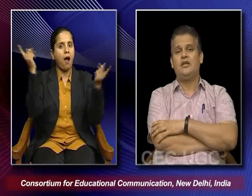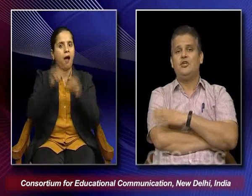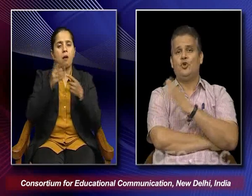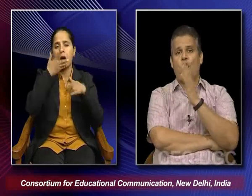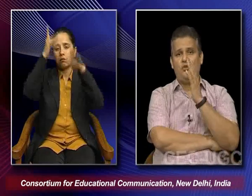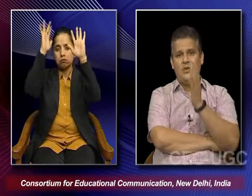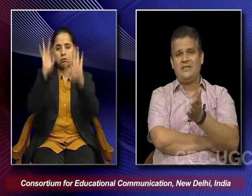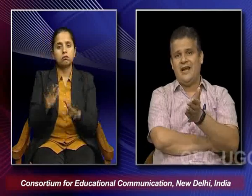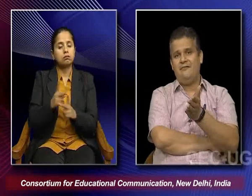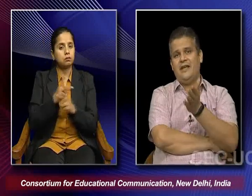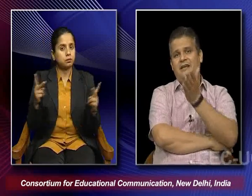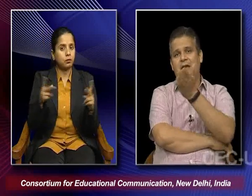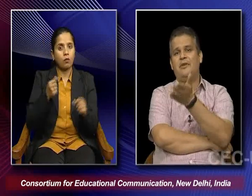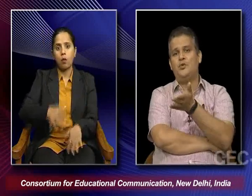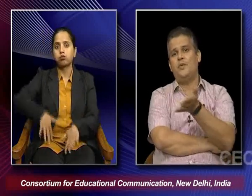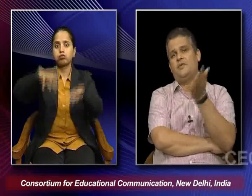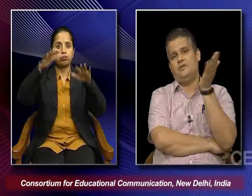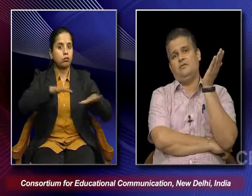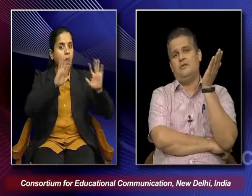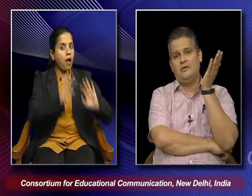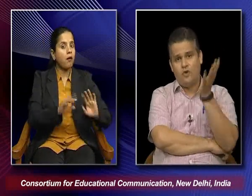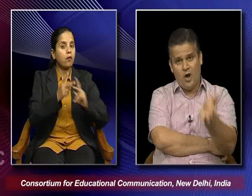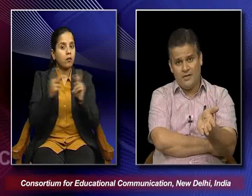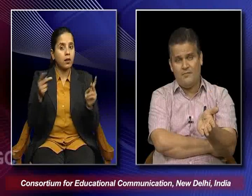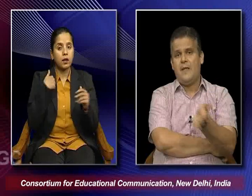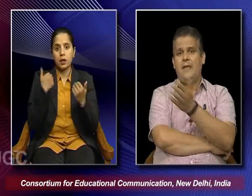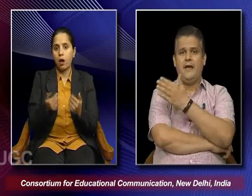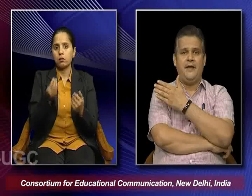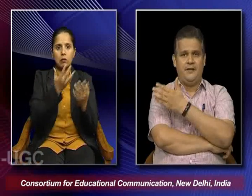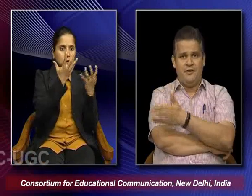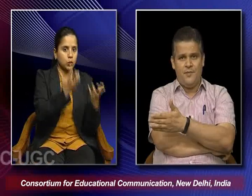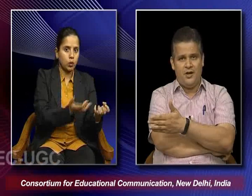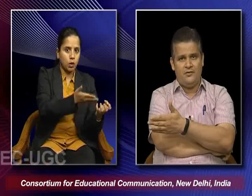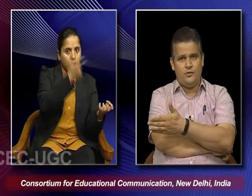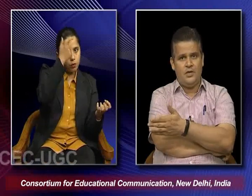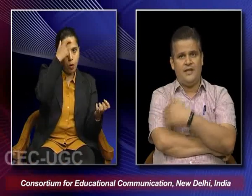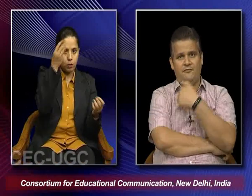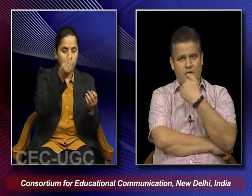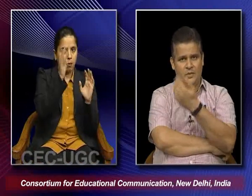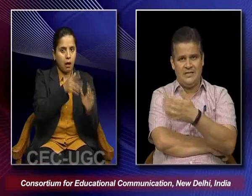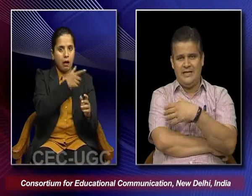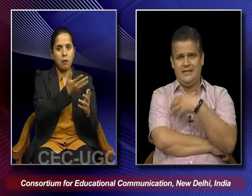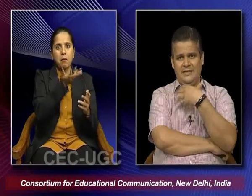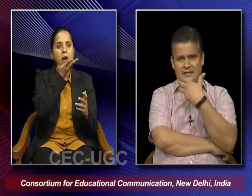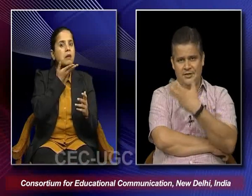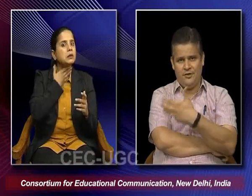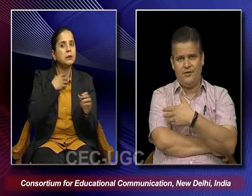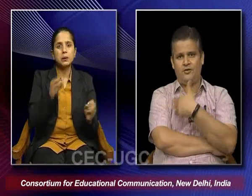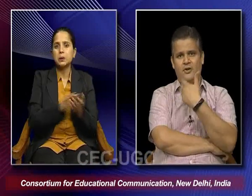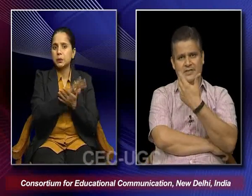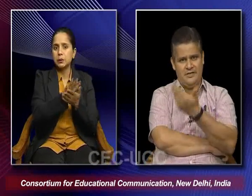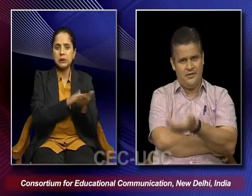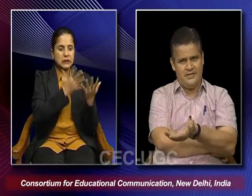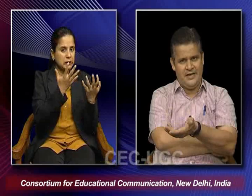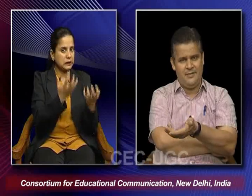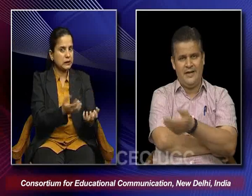floods. So on the one side, we are grappling with drought in different part of the world, and the frequency and the intensity of the drought